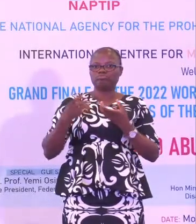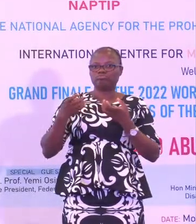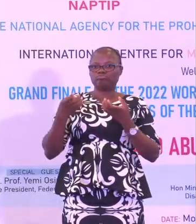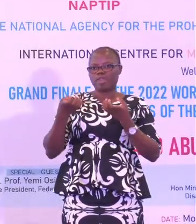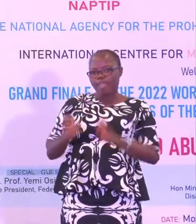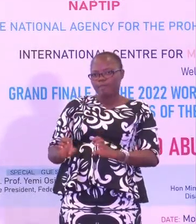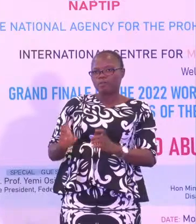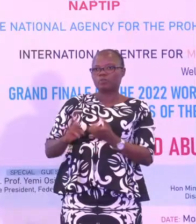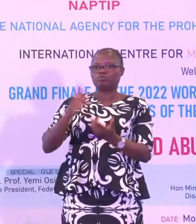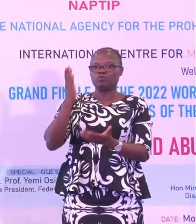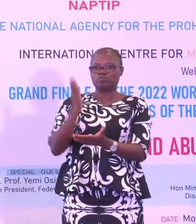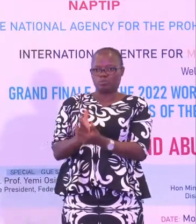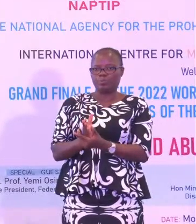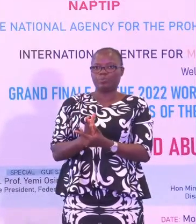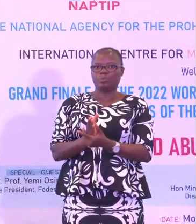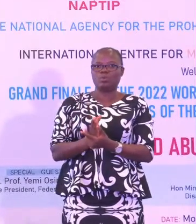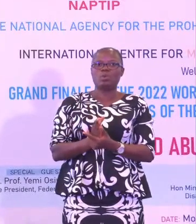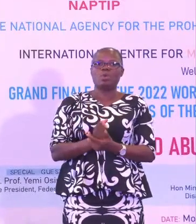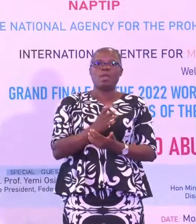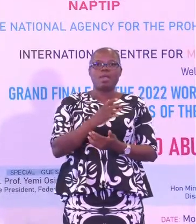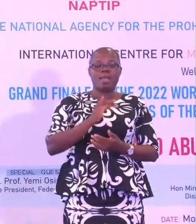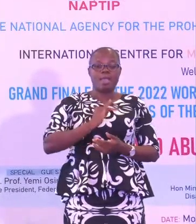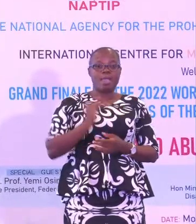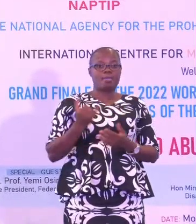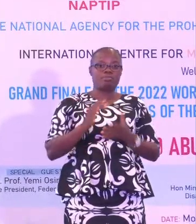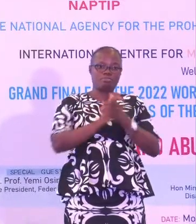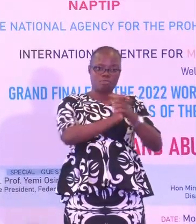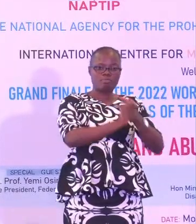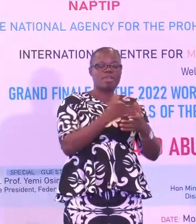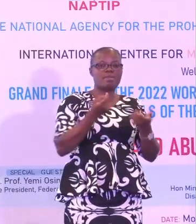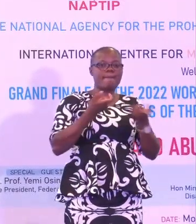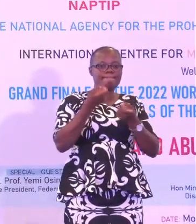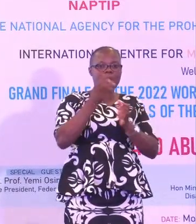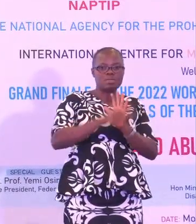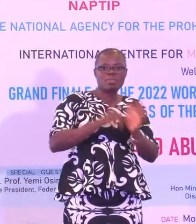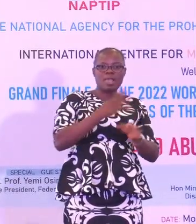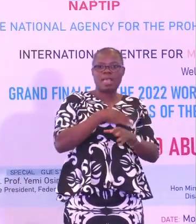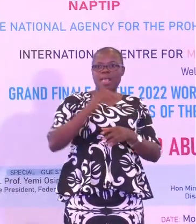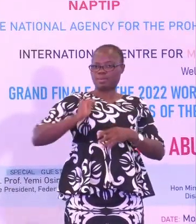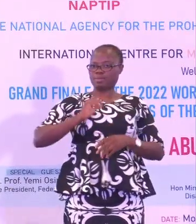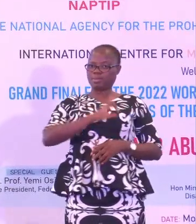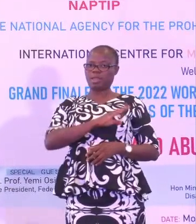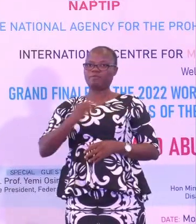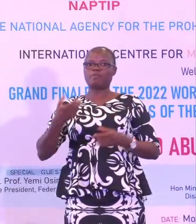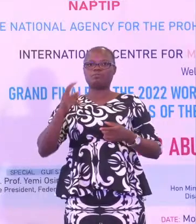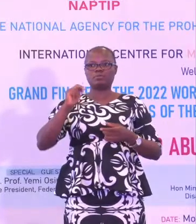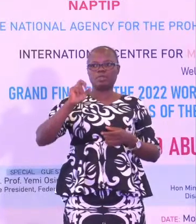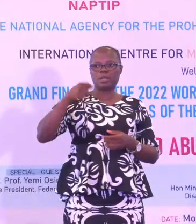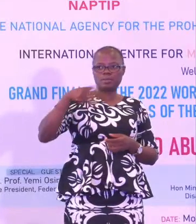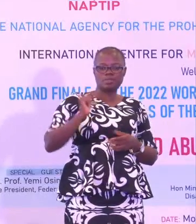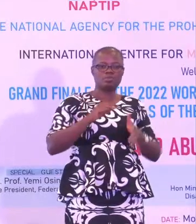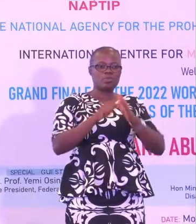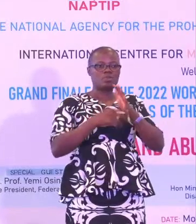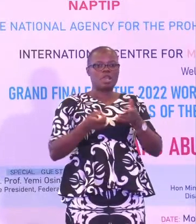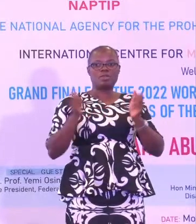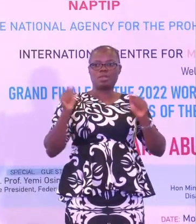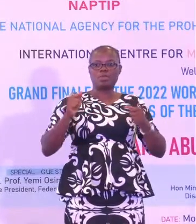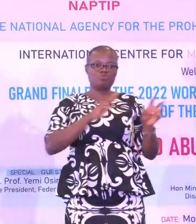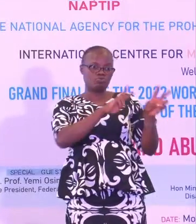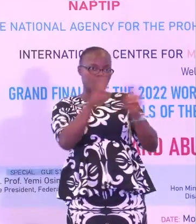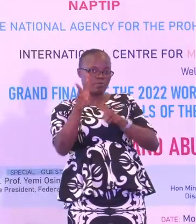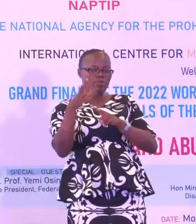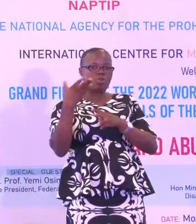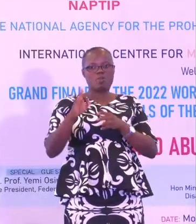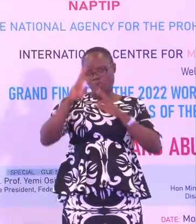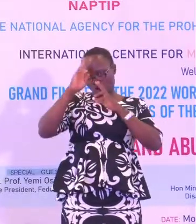to stop it. I commend the management and staff of NAPTIP under the very able supervision of the